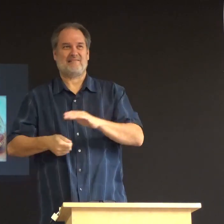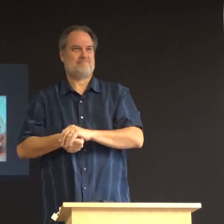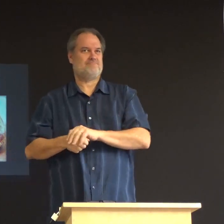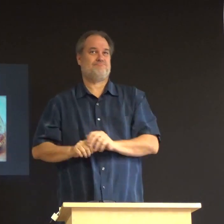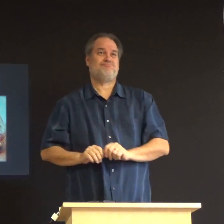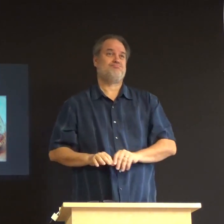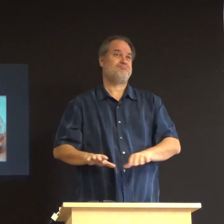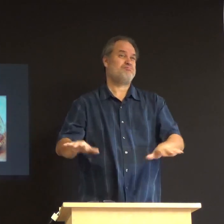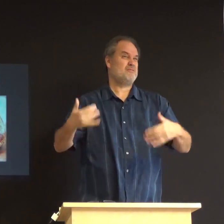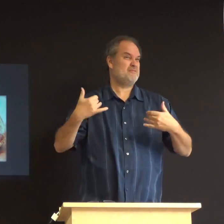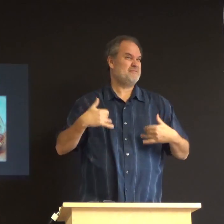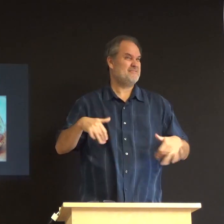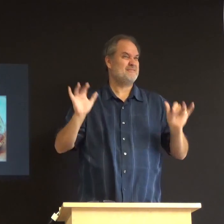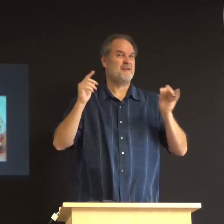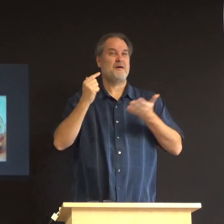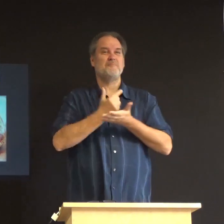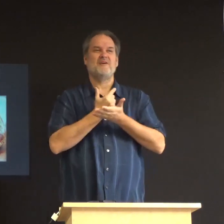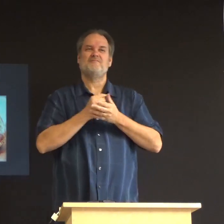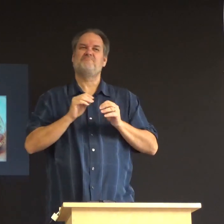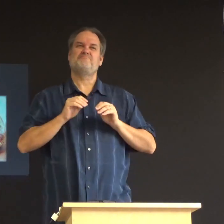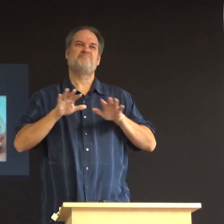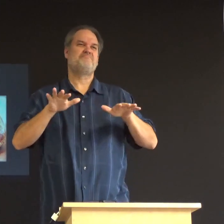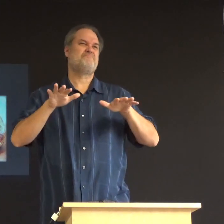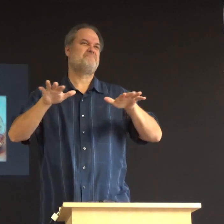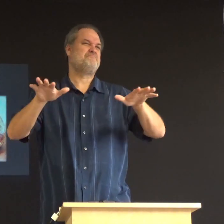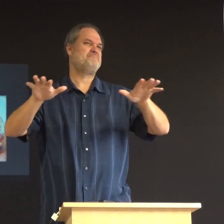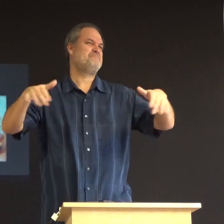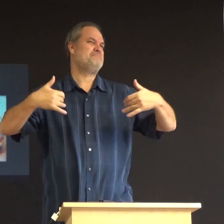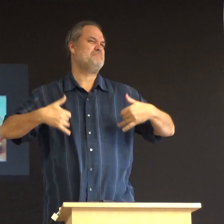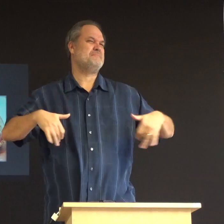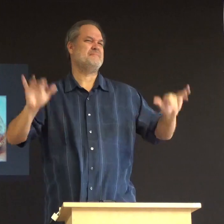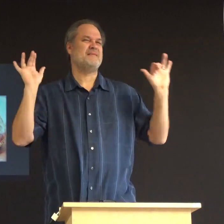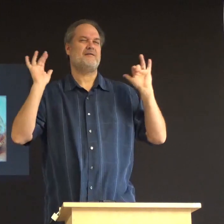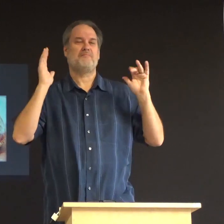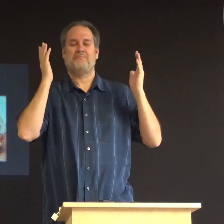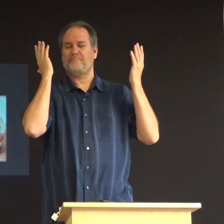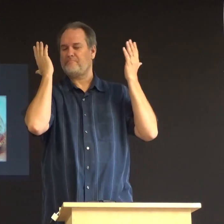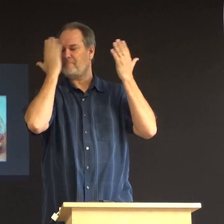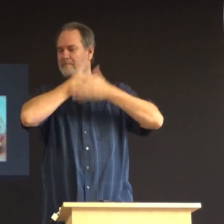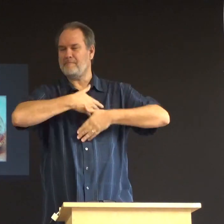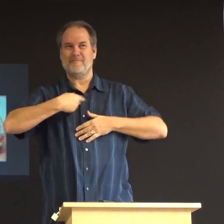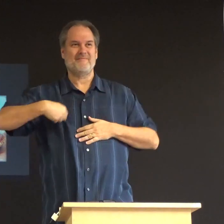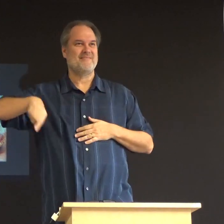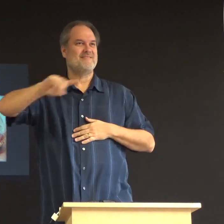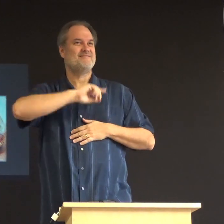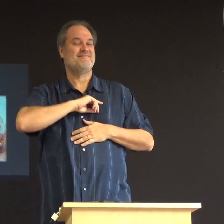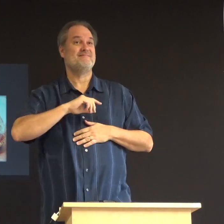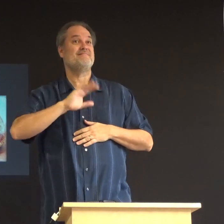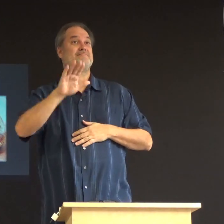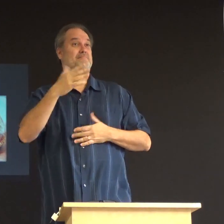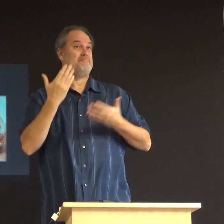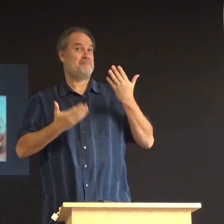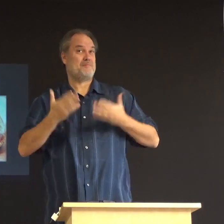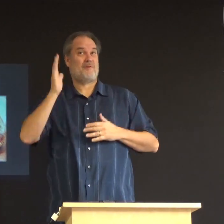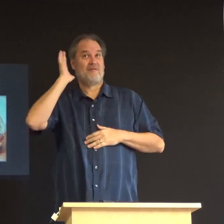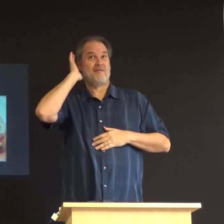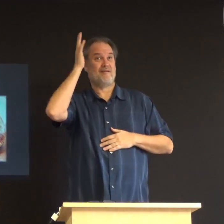Killed. But the word is still spread among people in darkness.